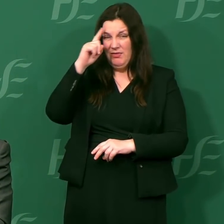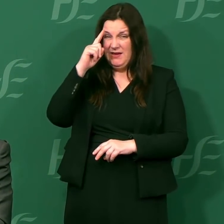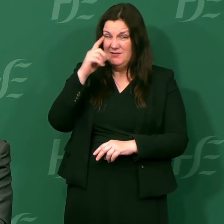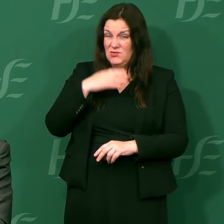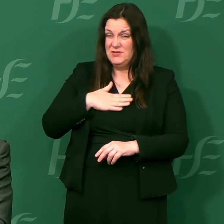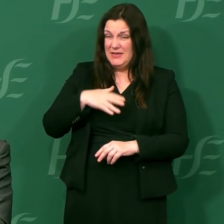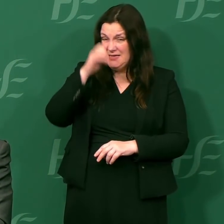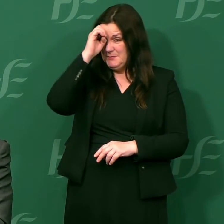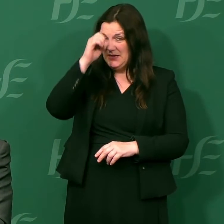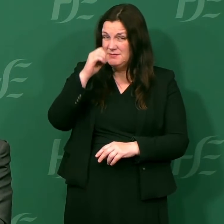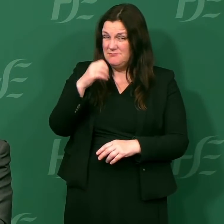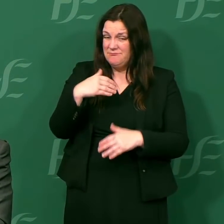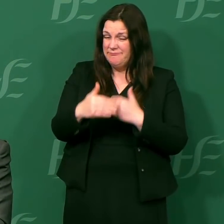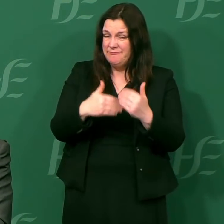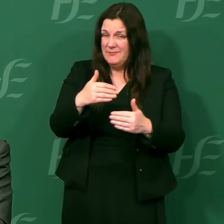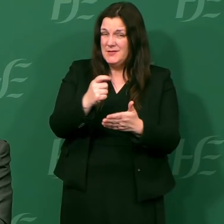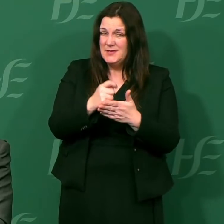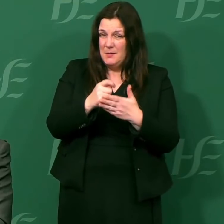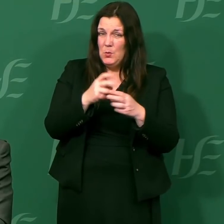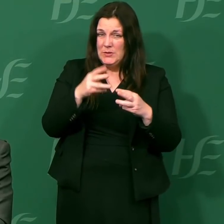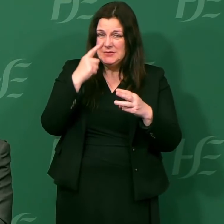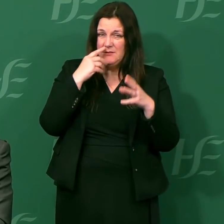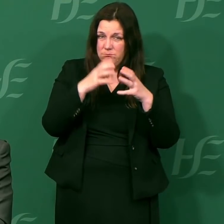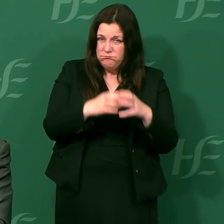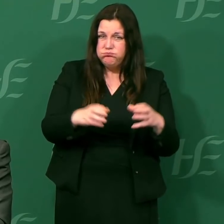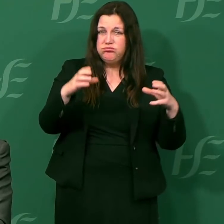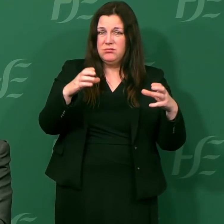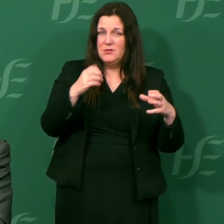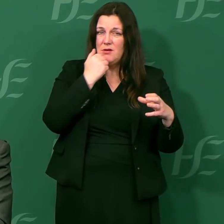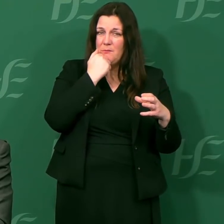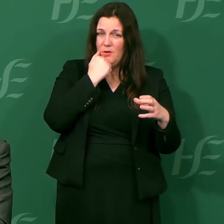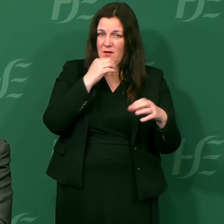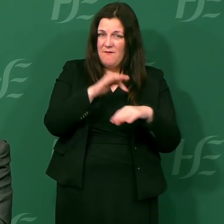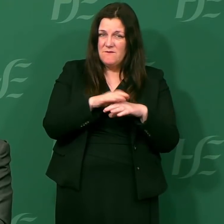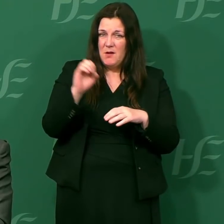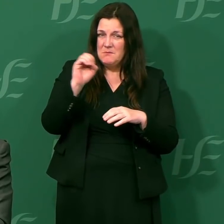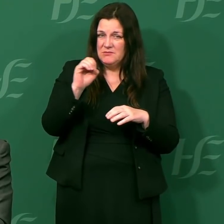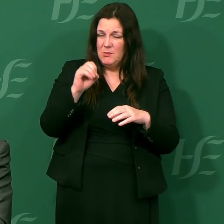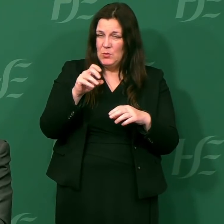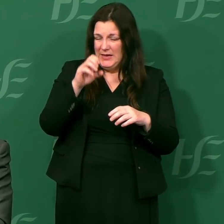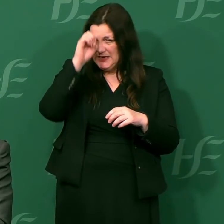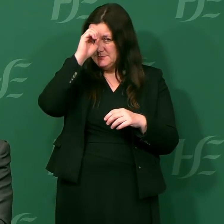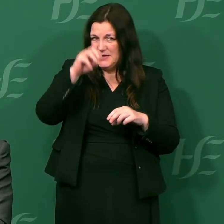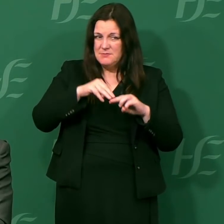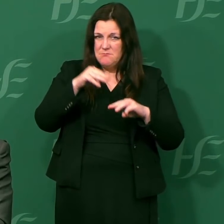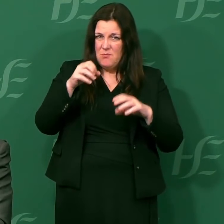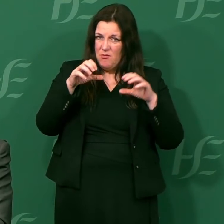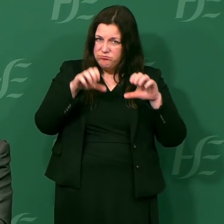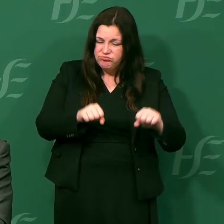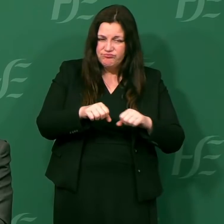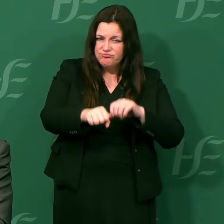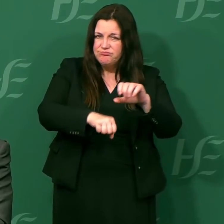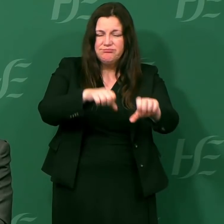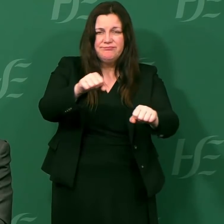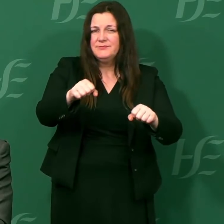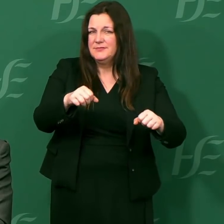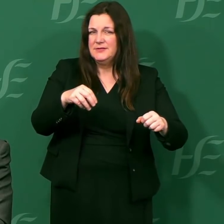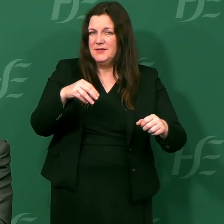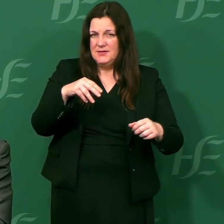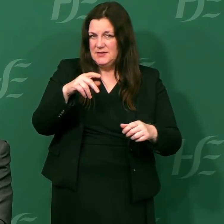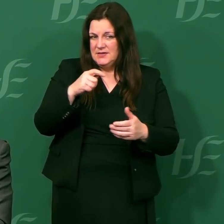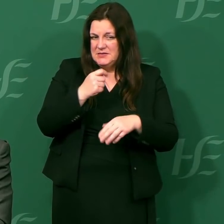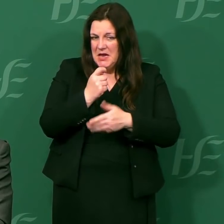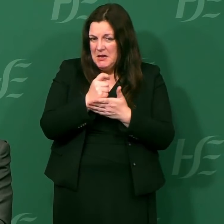time before we are looking at significant numbers of cases of Omicron. We expect it to become more dominant. The time frame is unknown, but that's